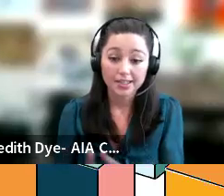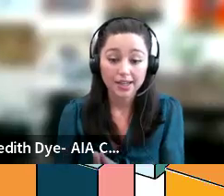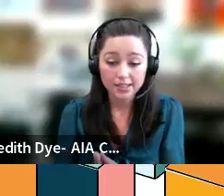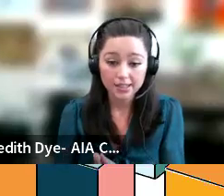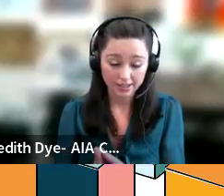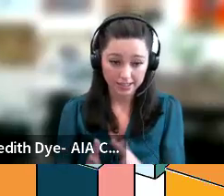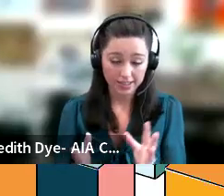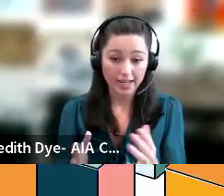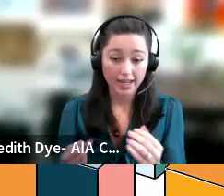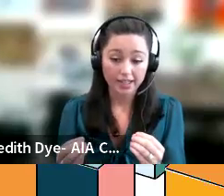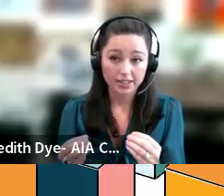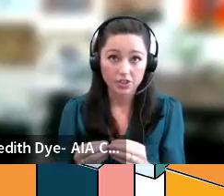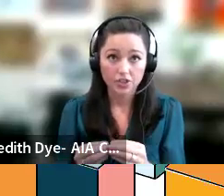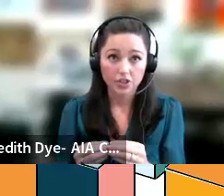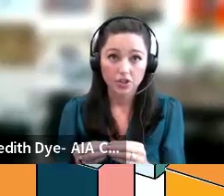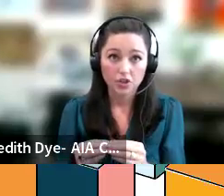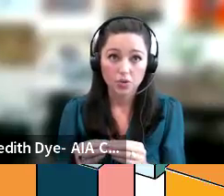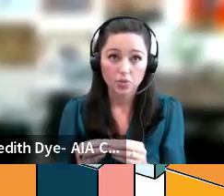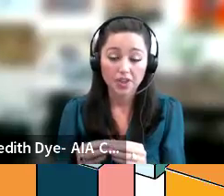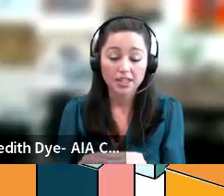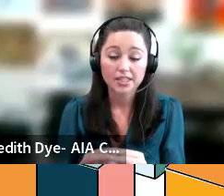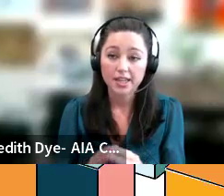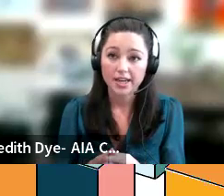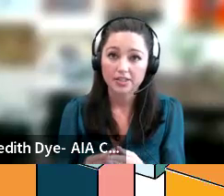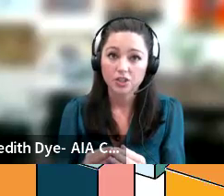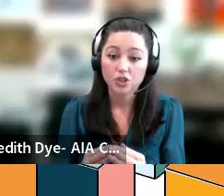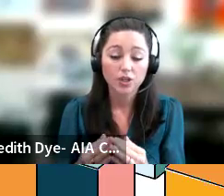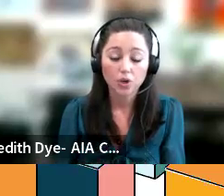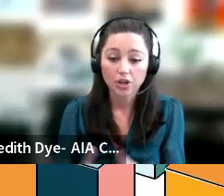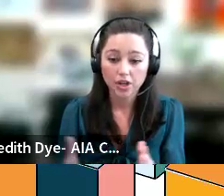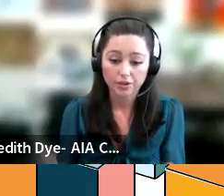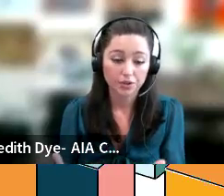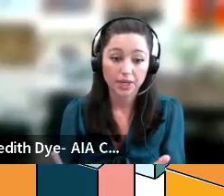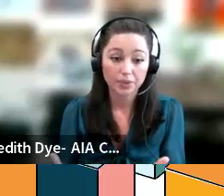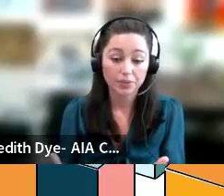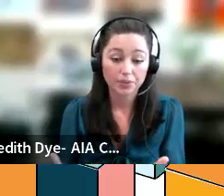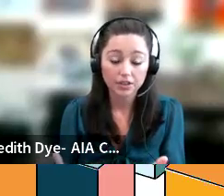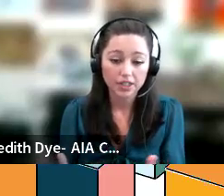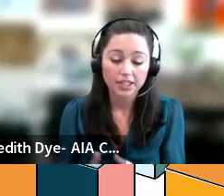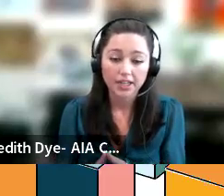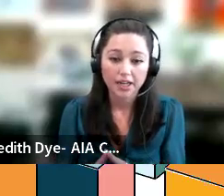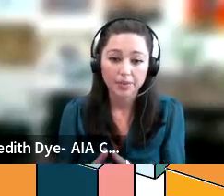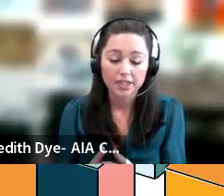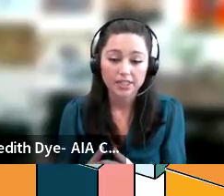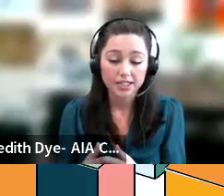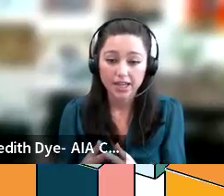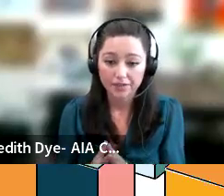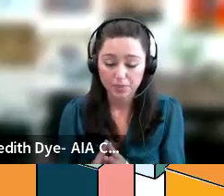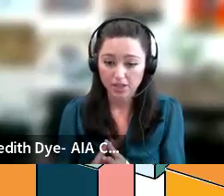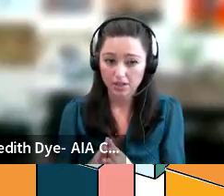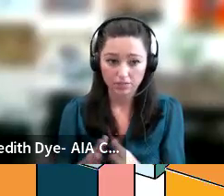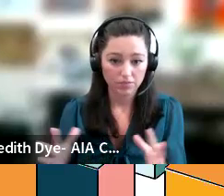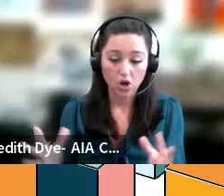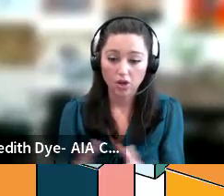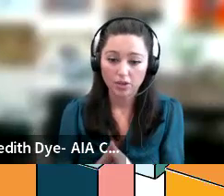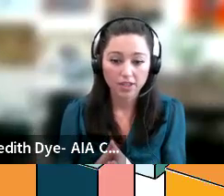are concise and things that you can work on throughout the year. It doesn't have